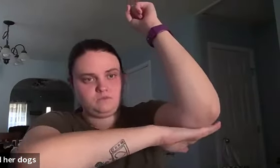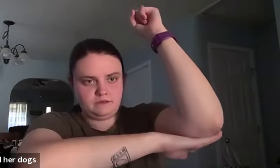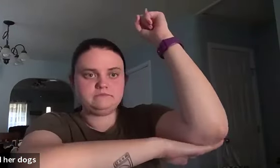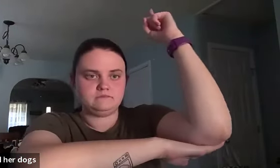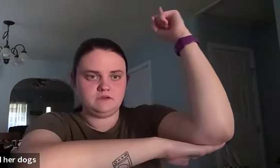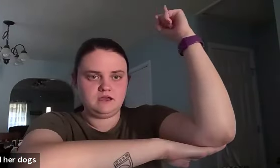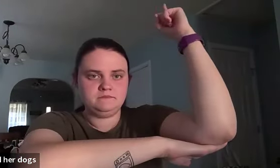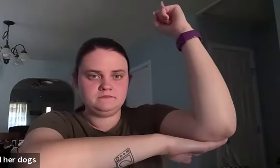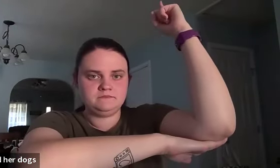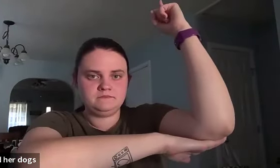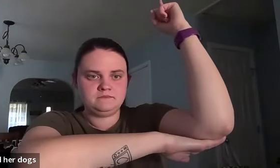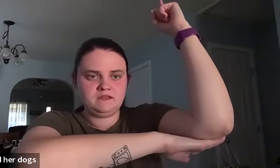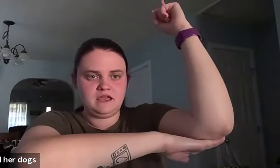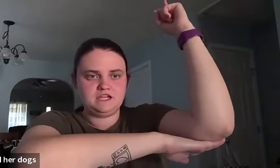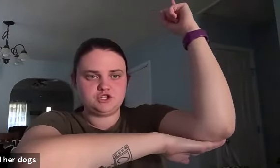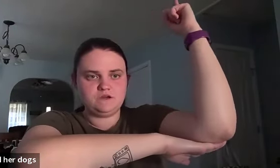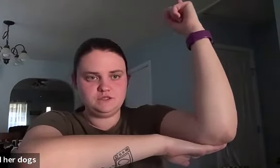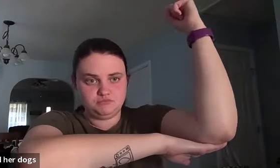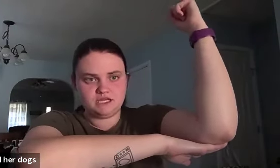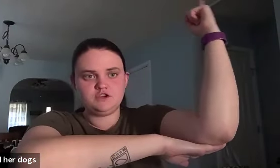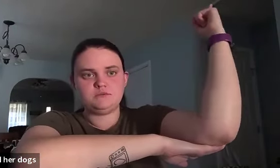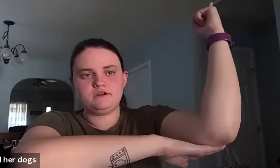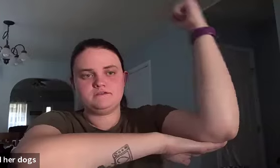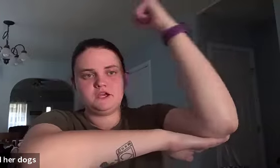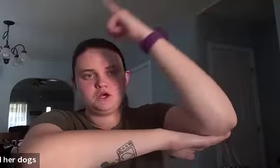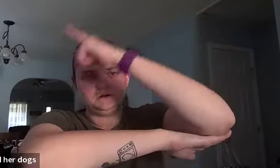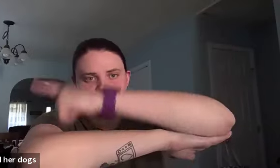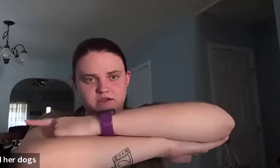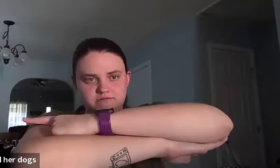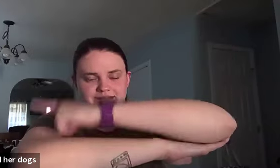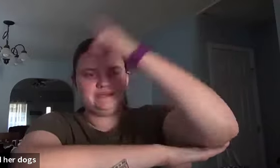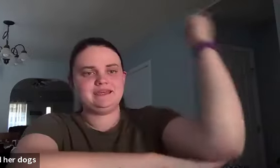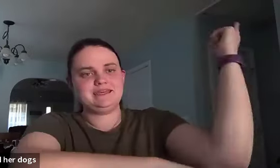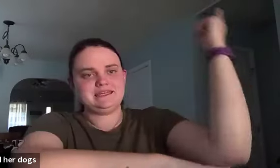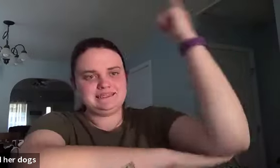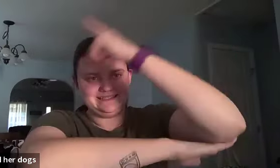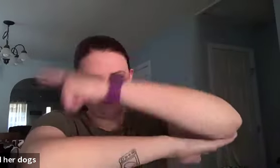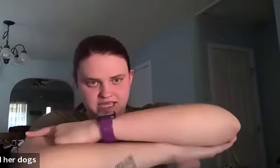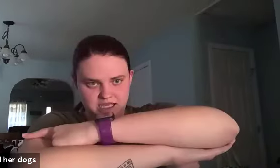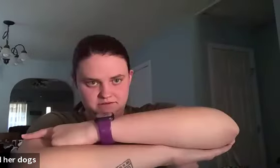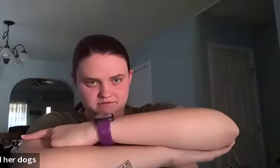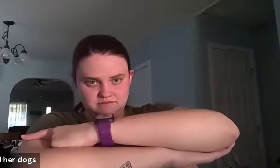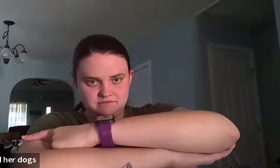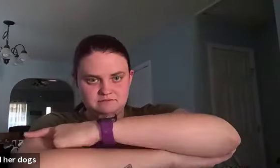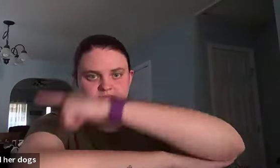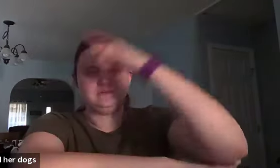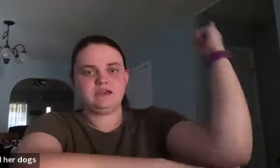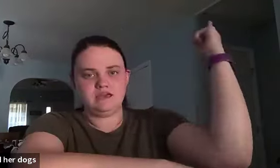way, okay? And you're going to bring your pointer finger down. Day,